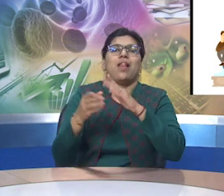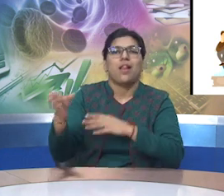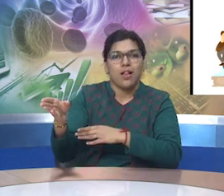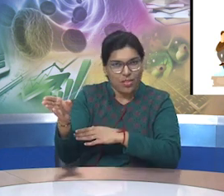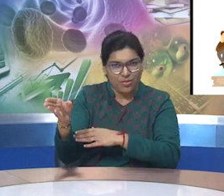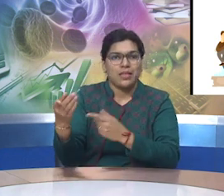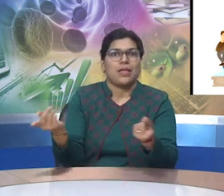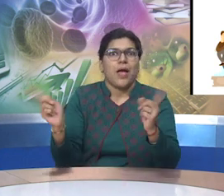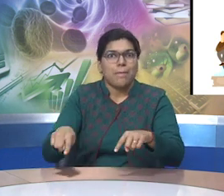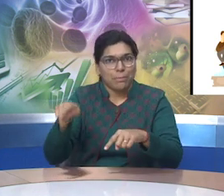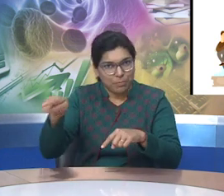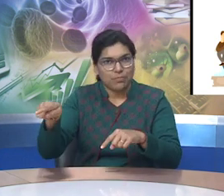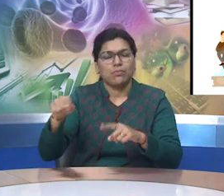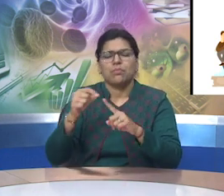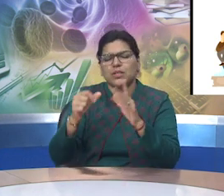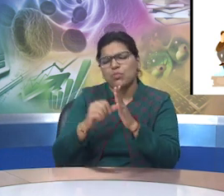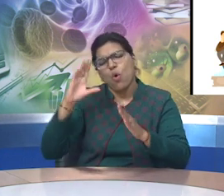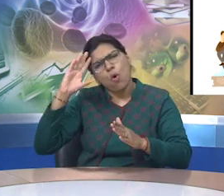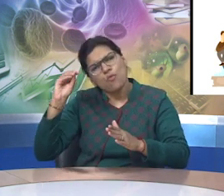It happened to be